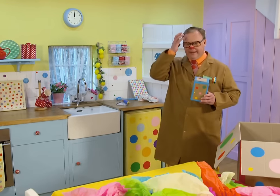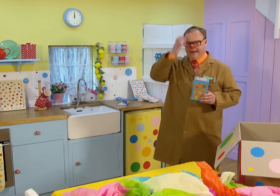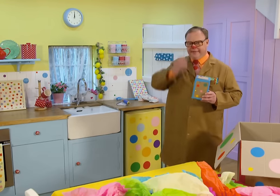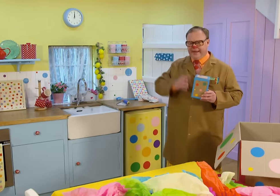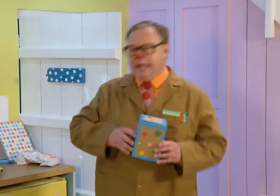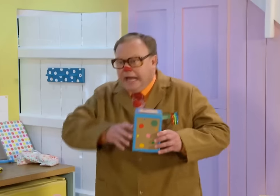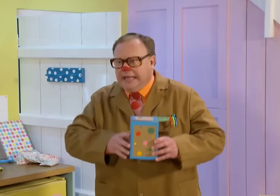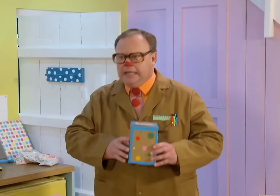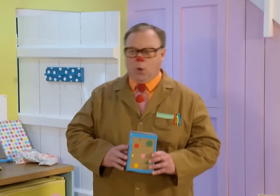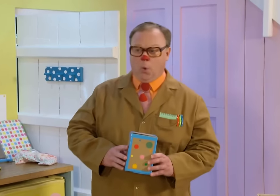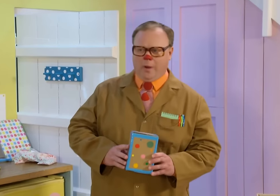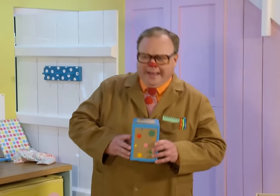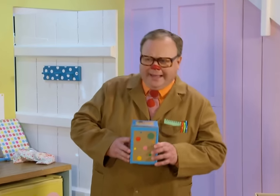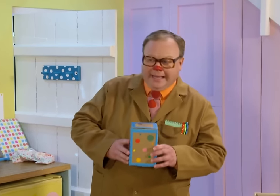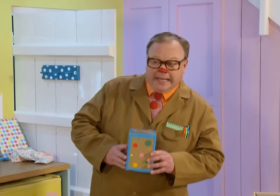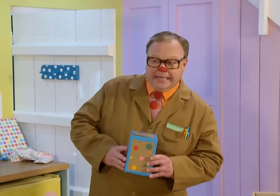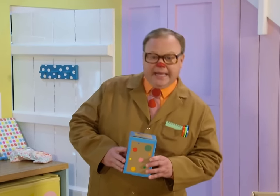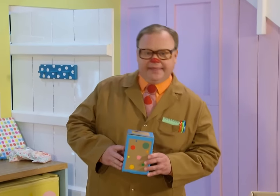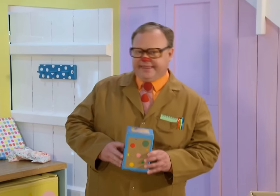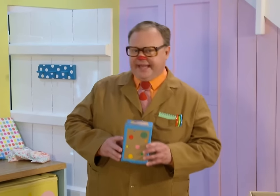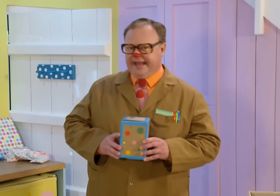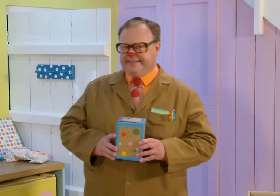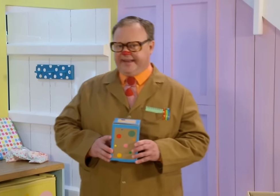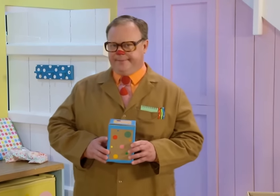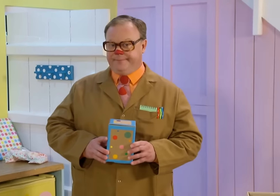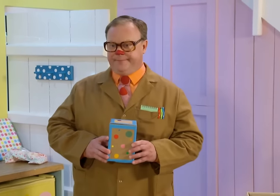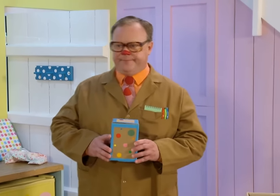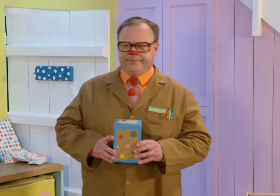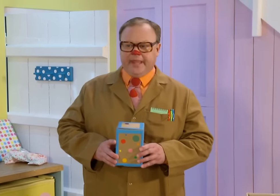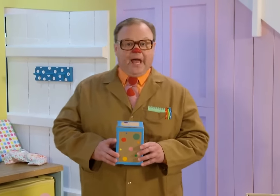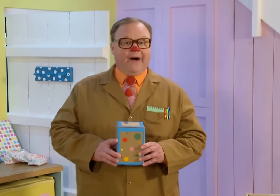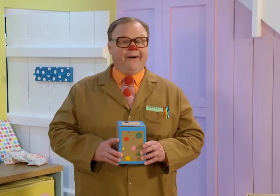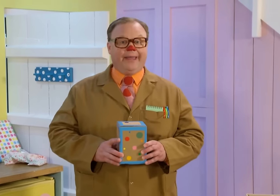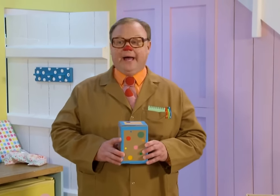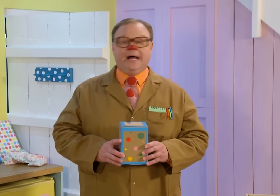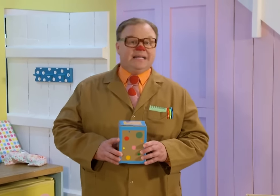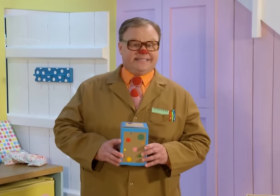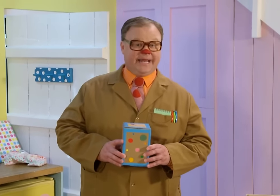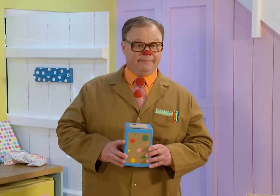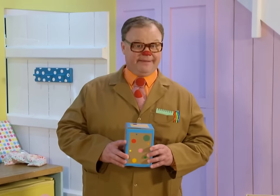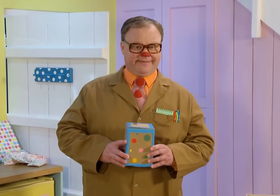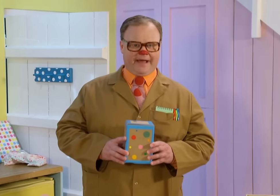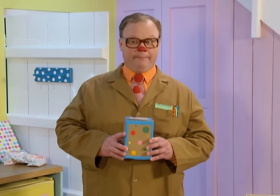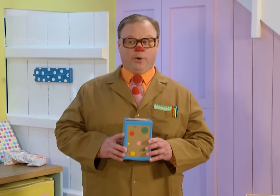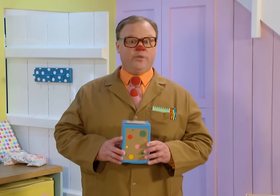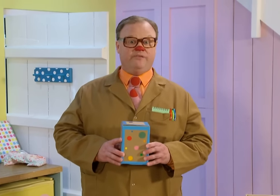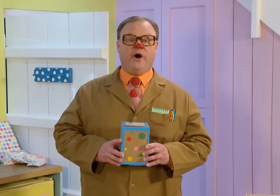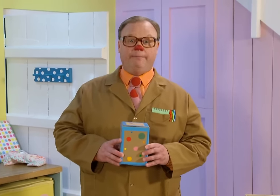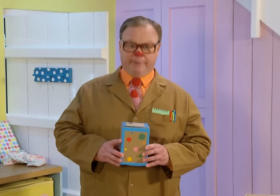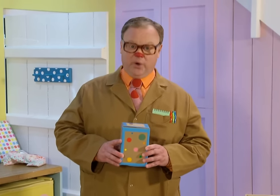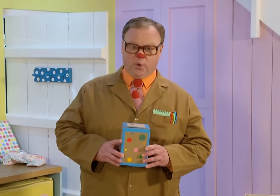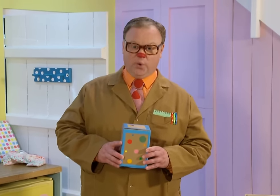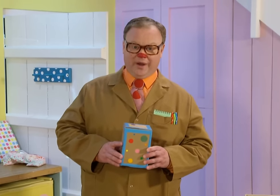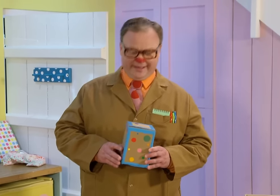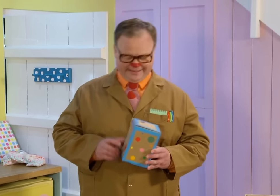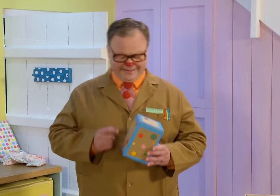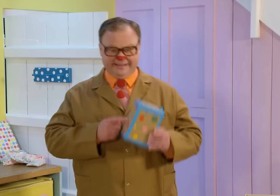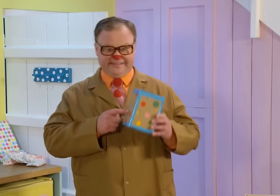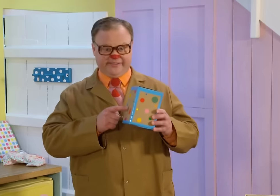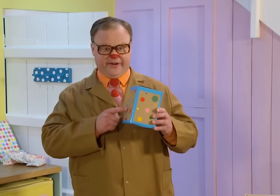about that. Yeah, the thing is, I sent Mr. Tumble the wrong ball. The right